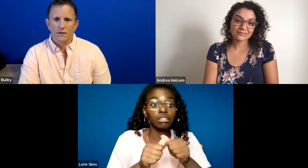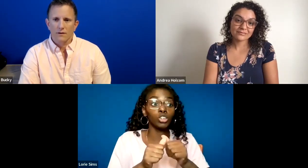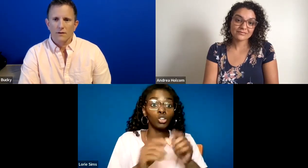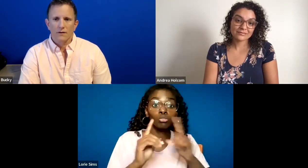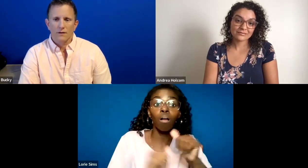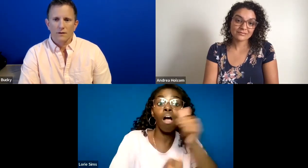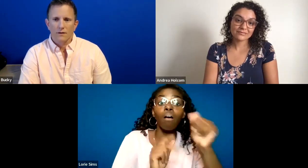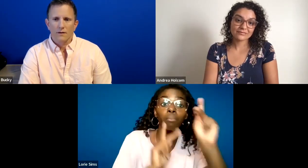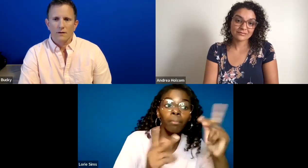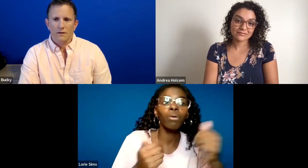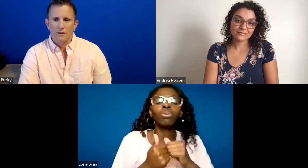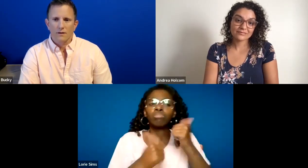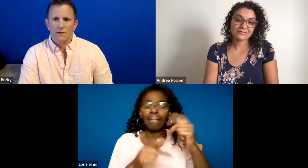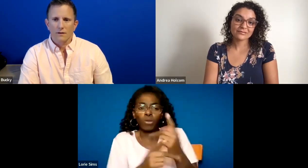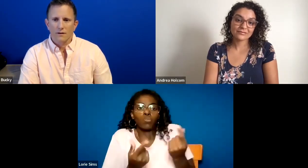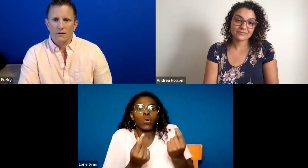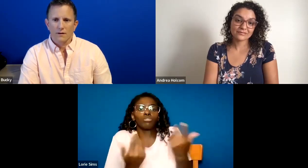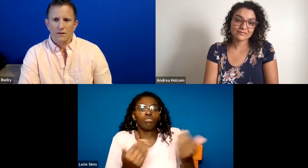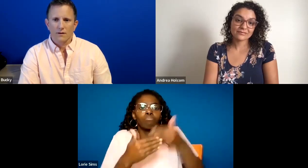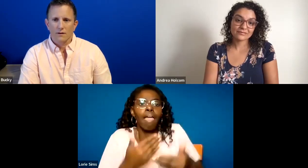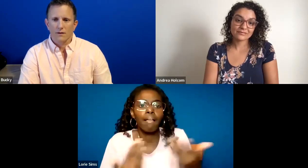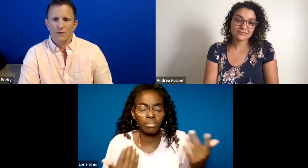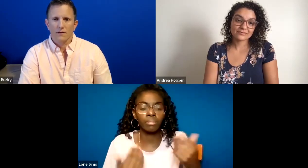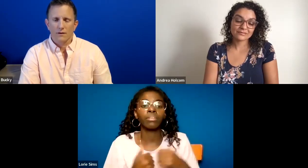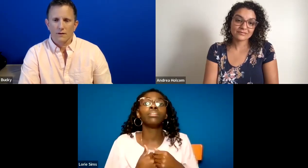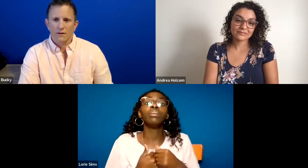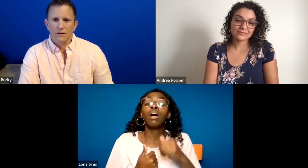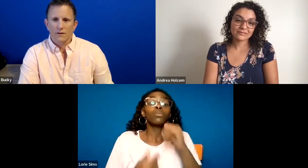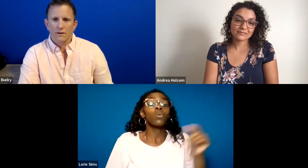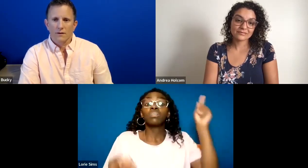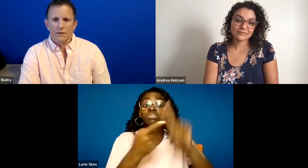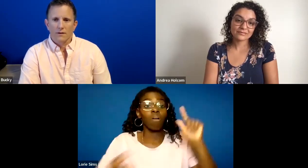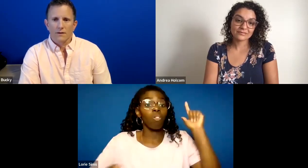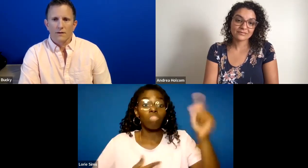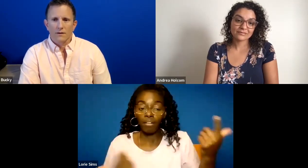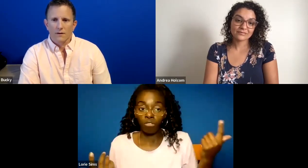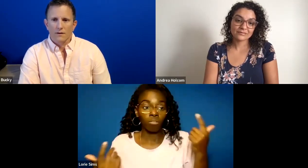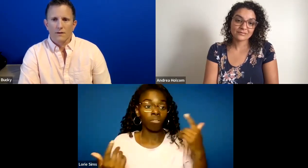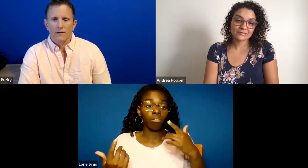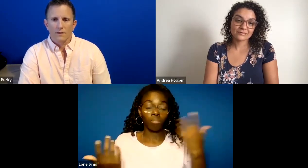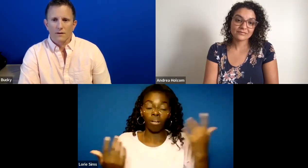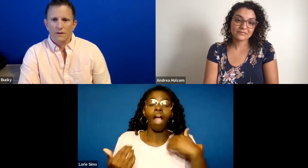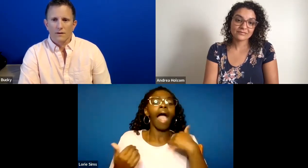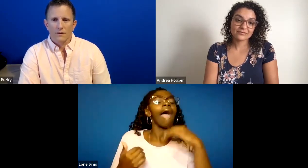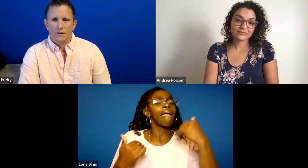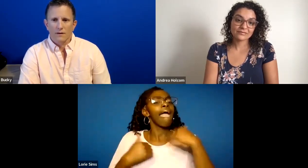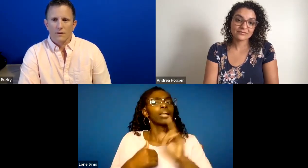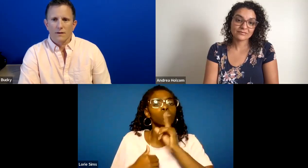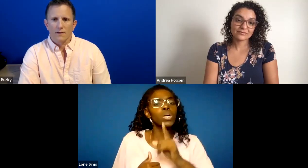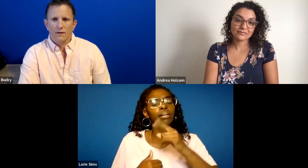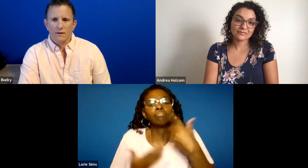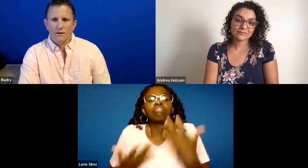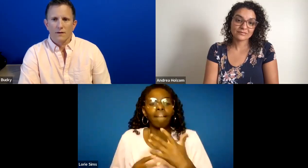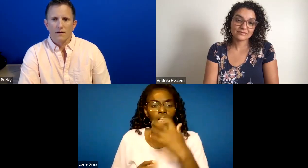alone and isolated. I continued to speak with other people in my environment to ask them, what should I do next? What are my next steps? And it wasn't until